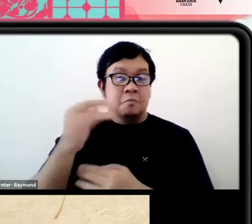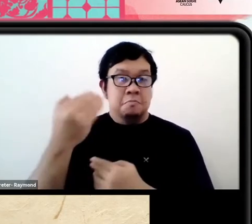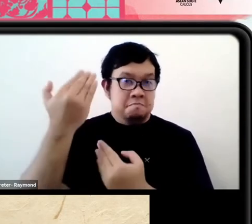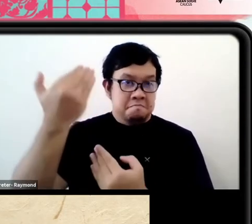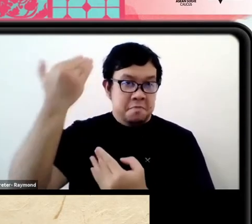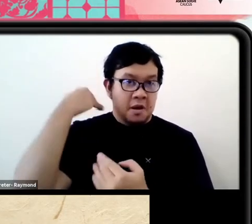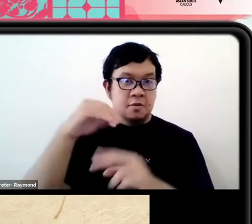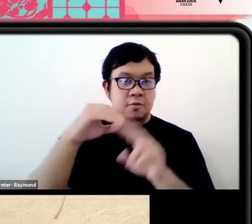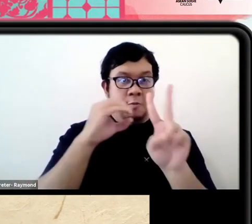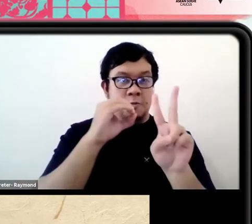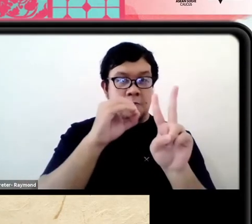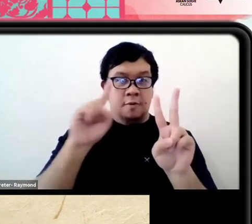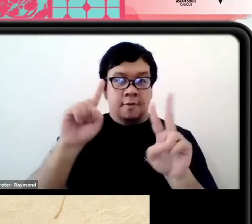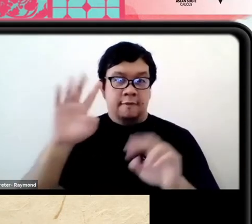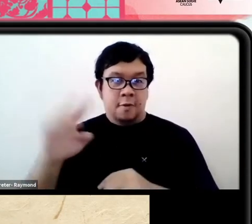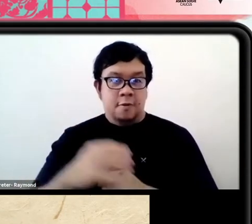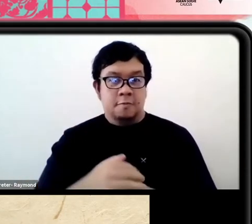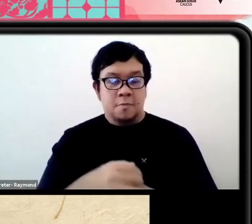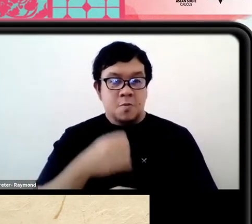performing